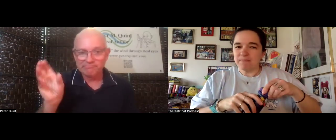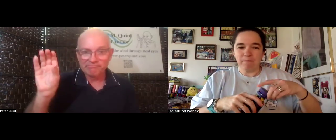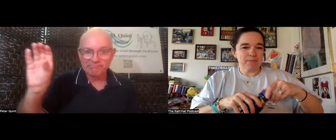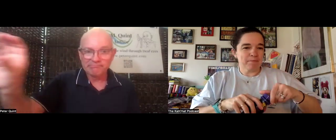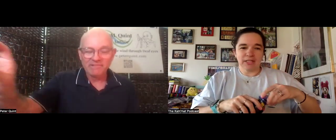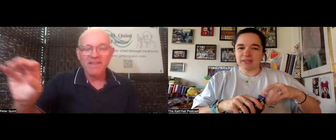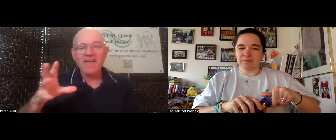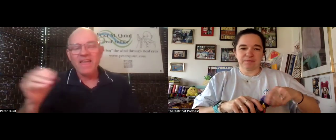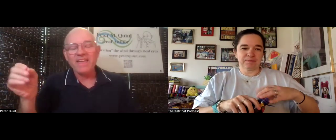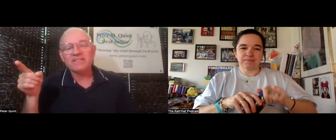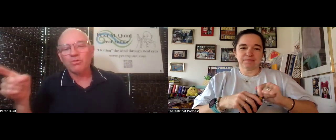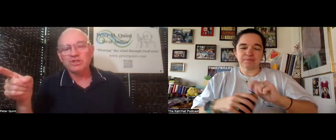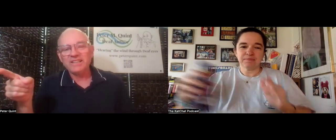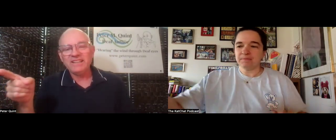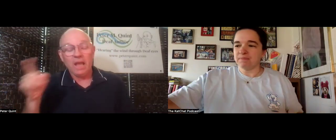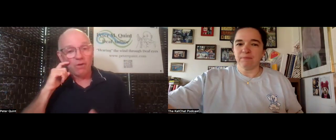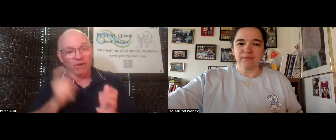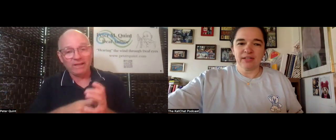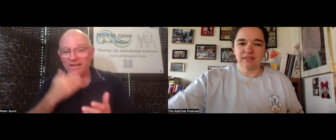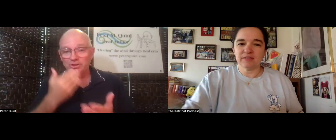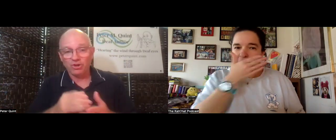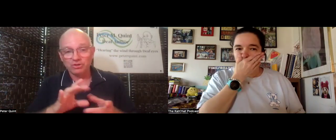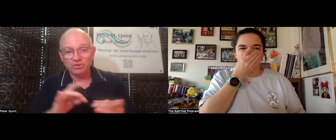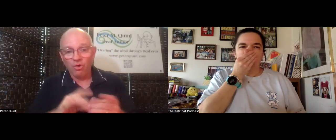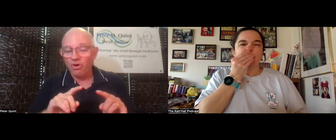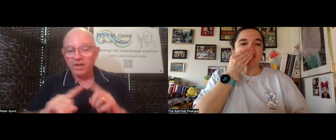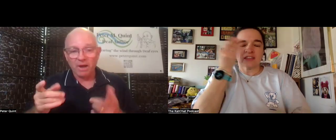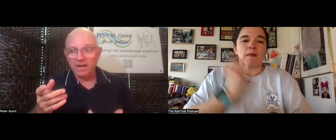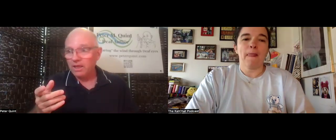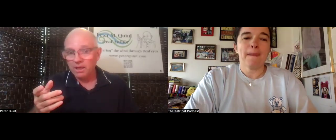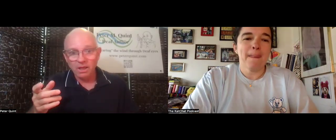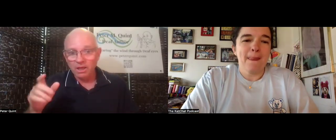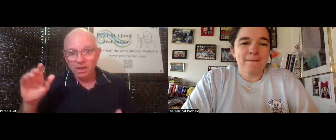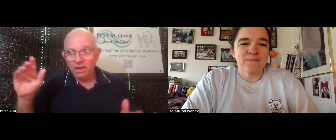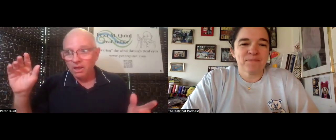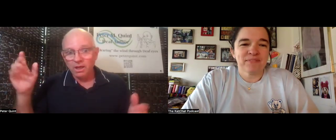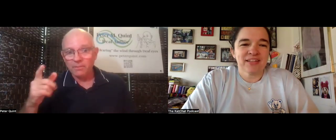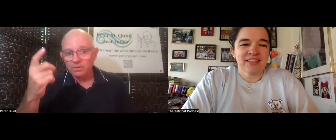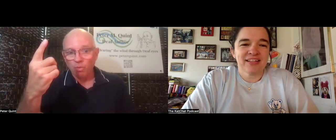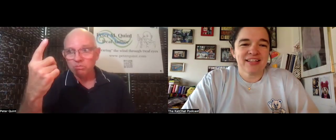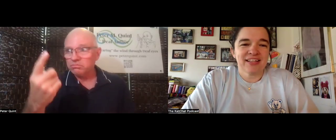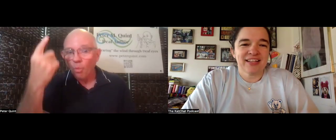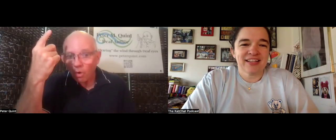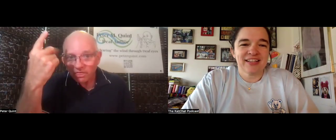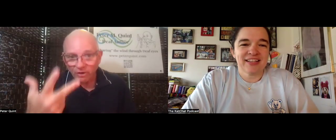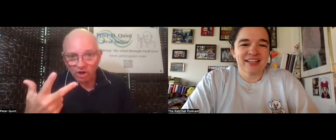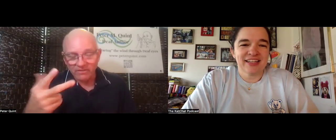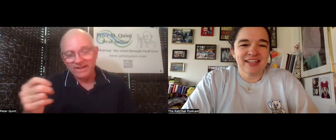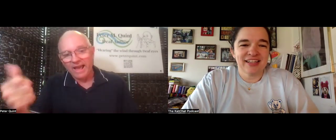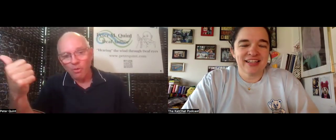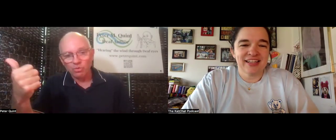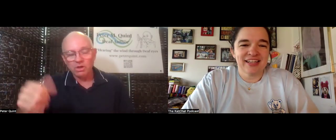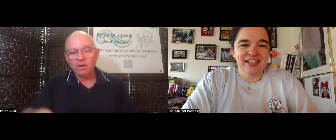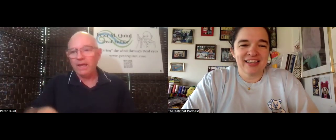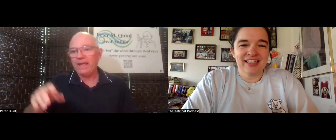like, and so she recognized the good story, but I mean, one third of